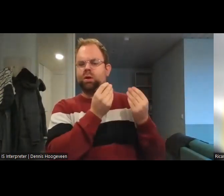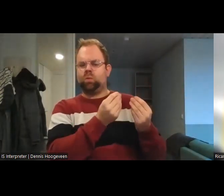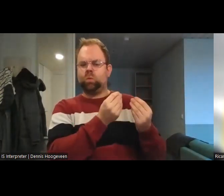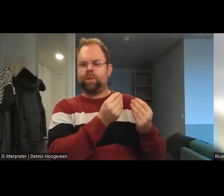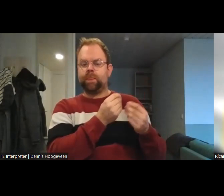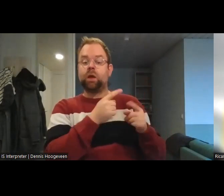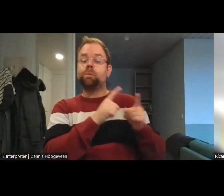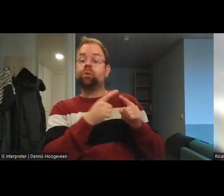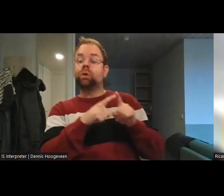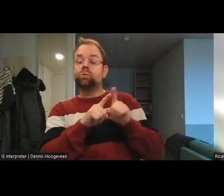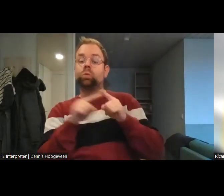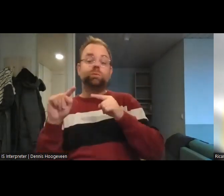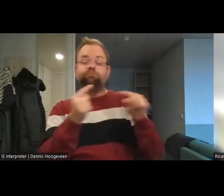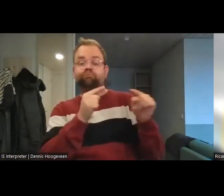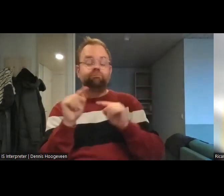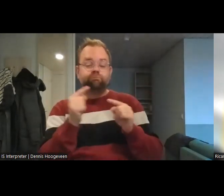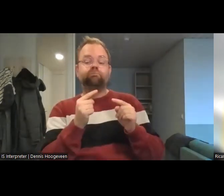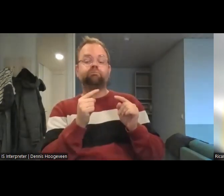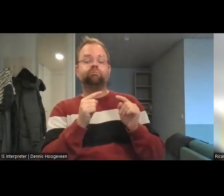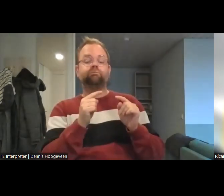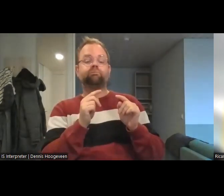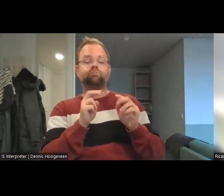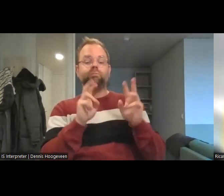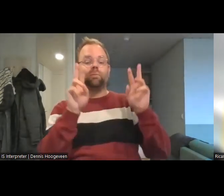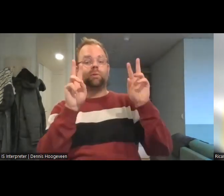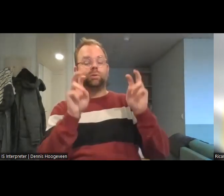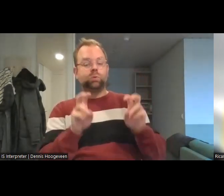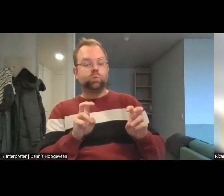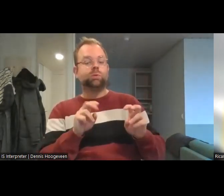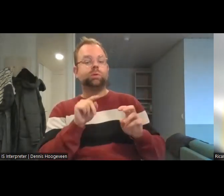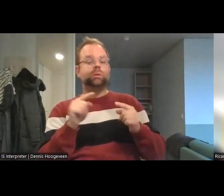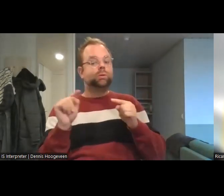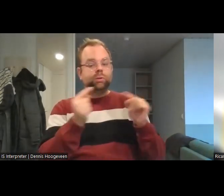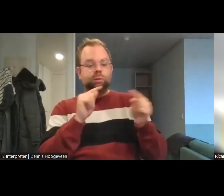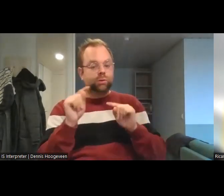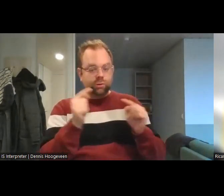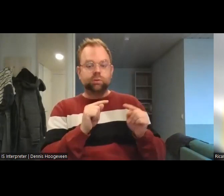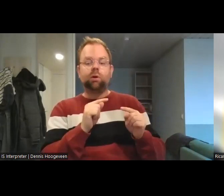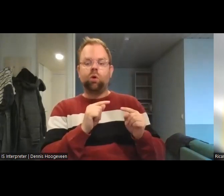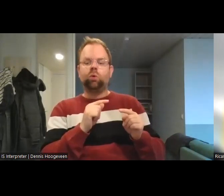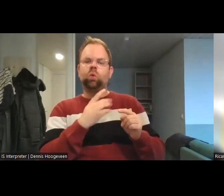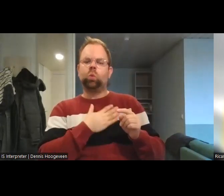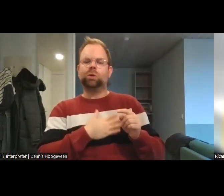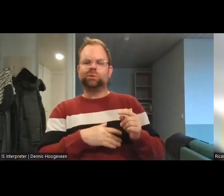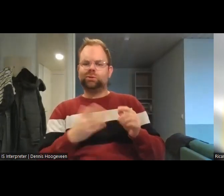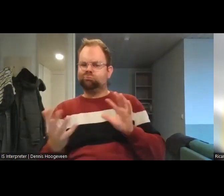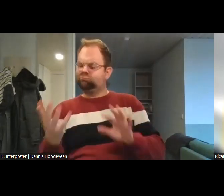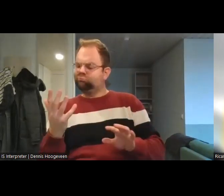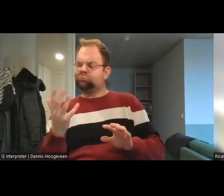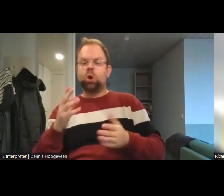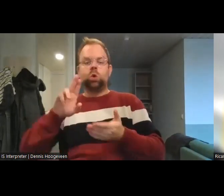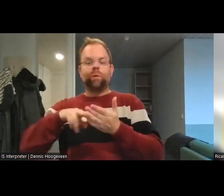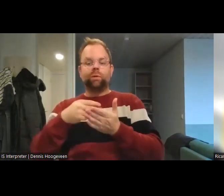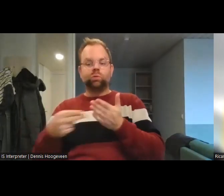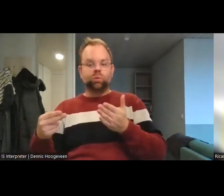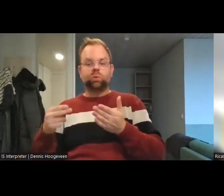on the Rights of Persons with Disabilities and the Refugee Convention, how procedures for asylum could